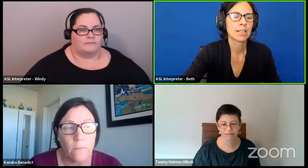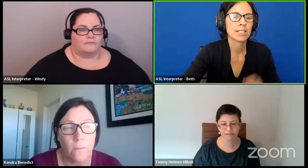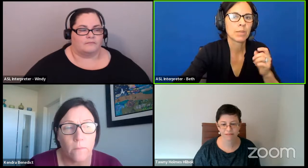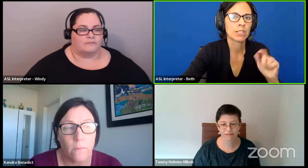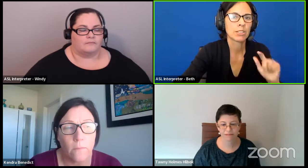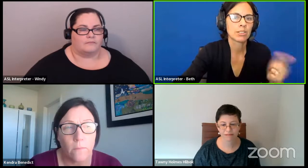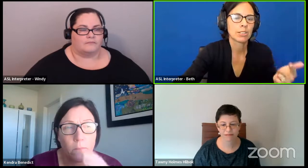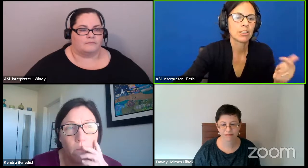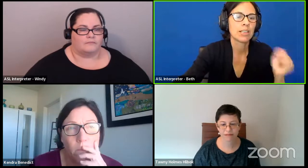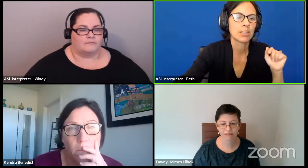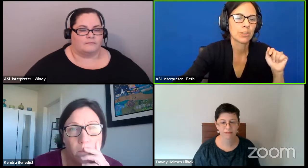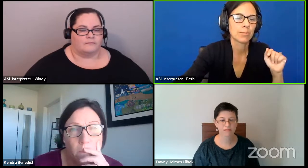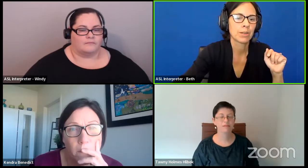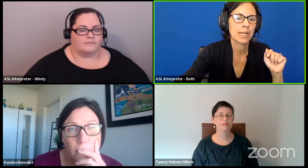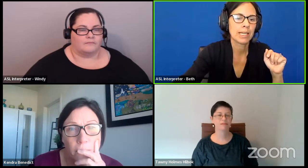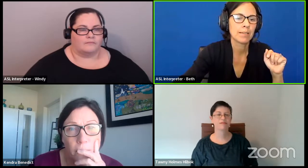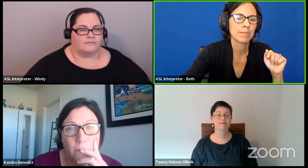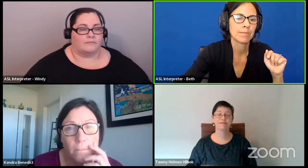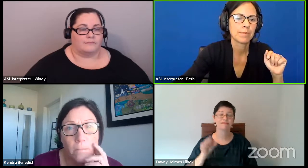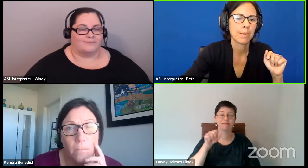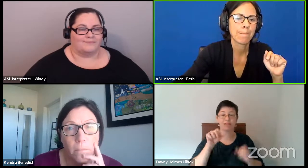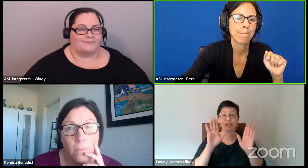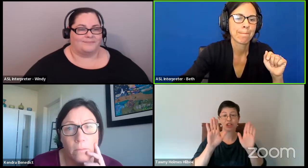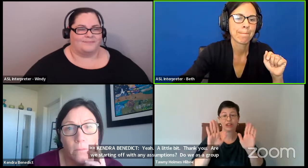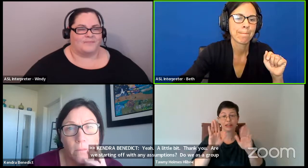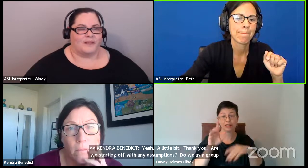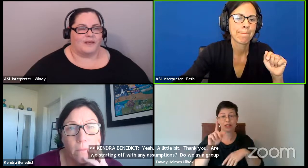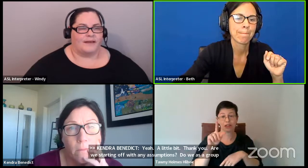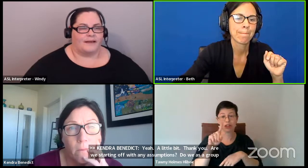And we're going to switch to the interpreter, Wendy.